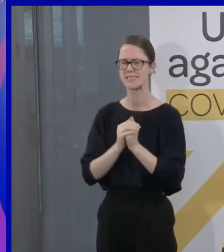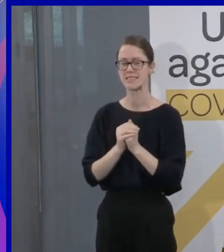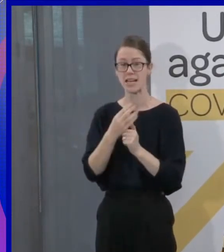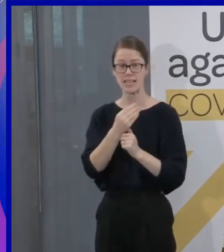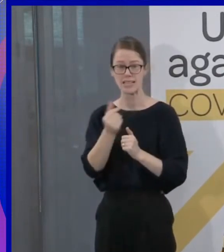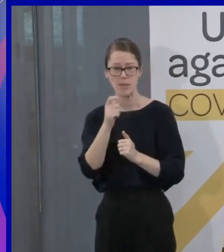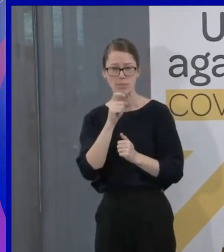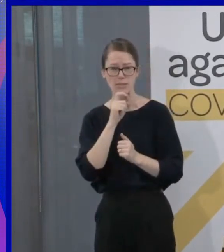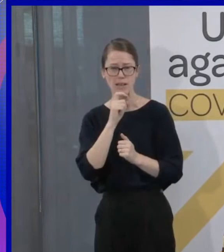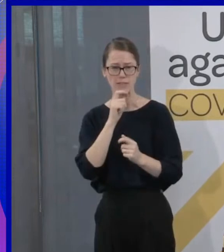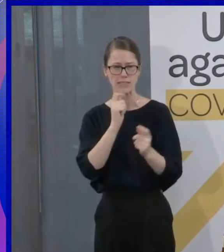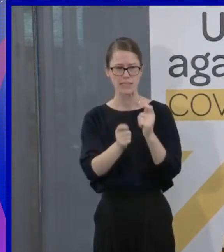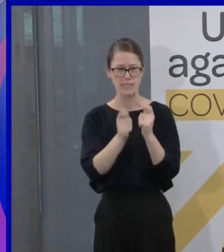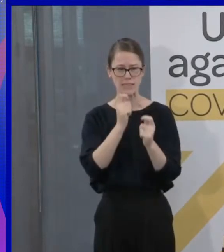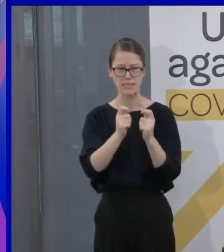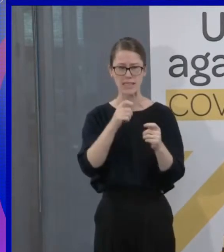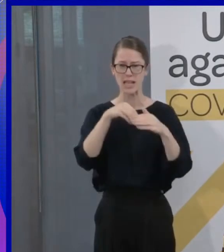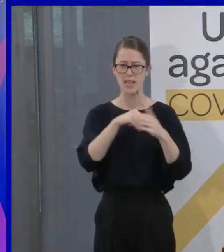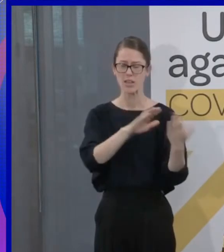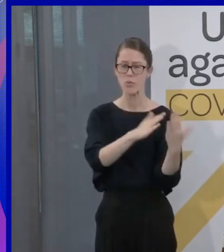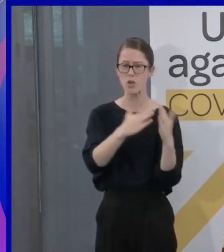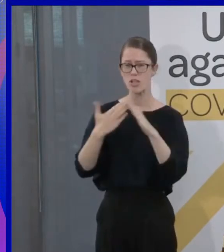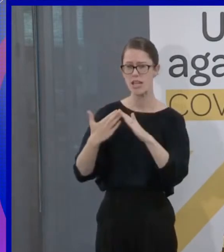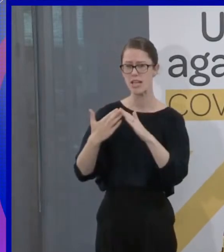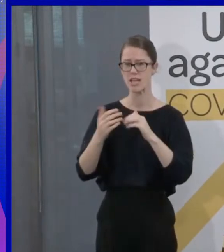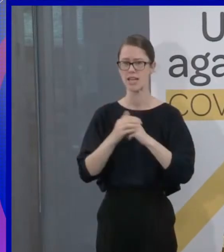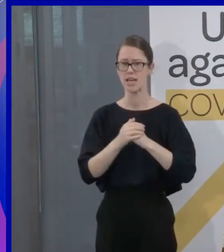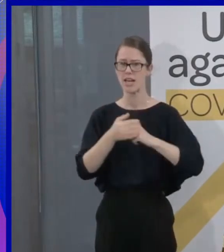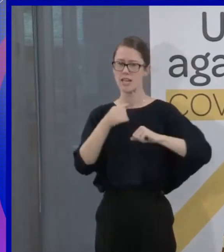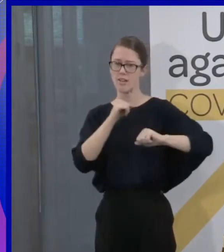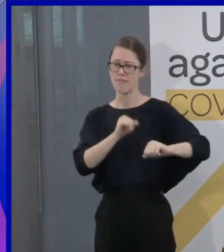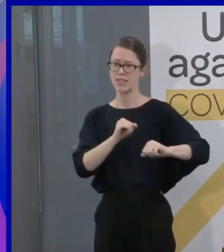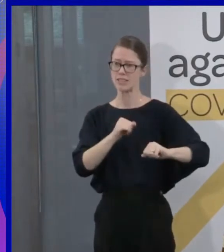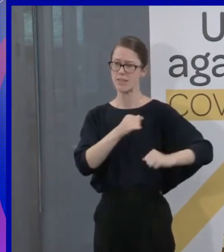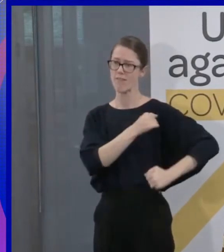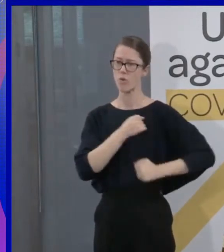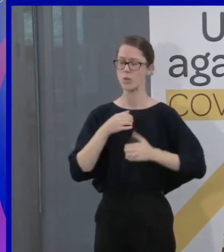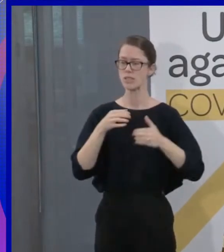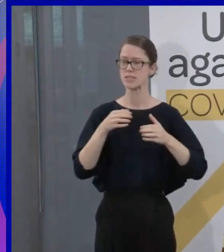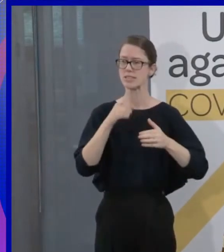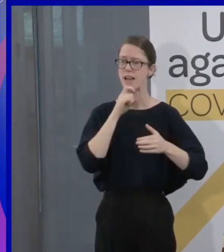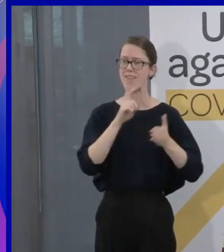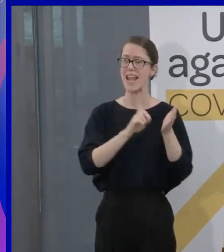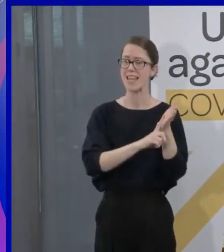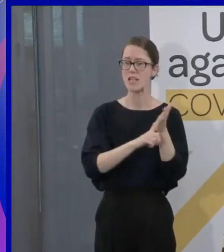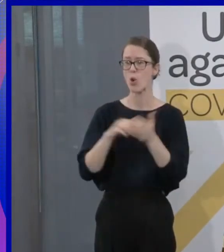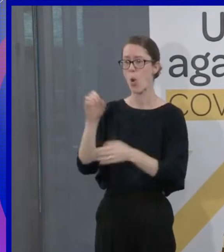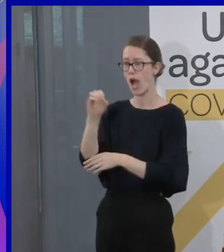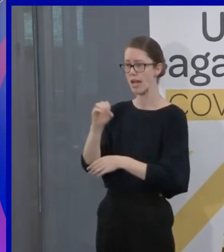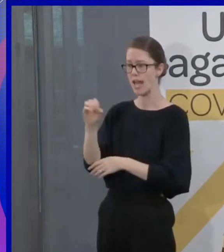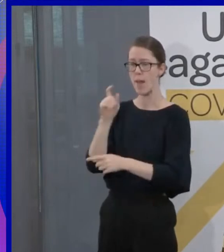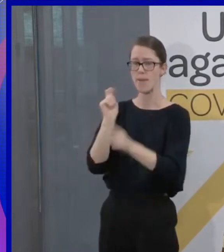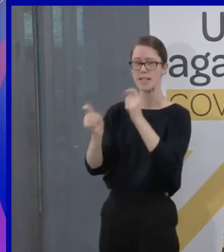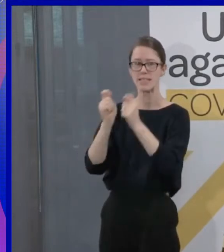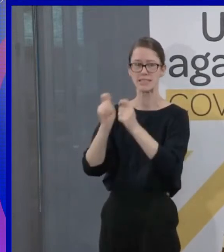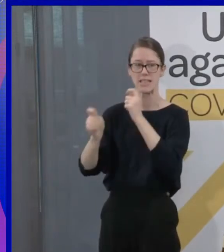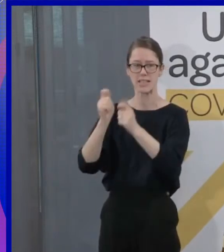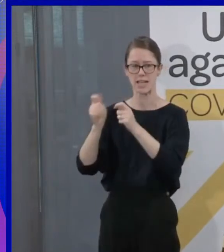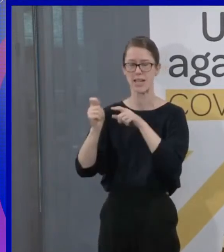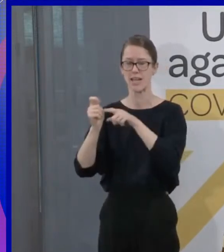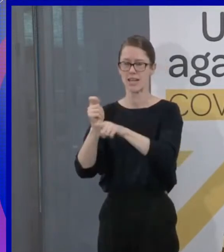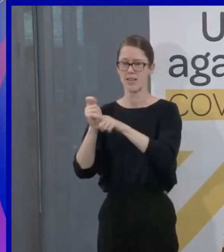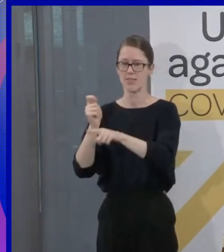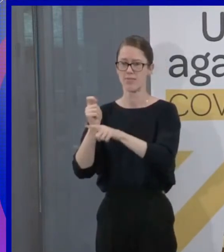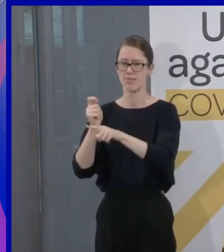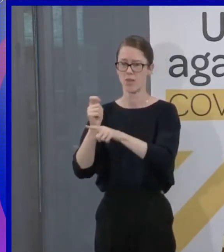being tested in the community. For example, Defence Force staff at Linton and Ohakia were being tested once they had